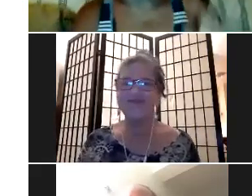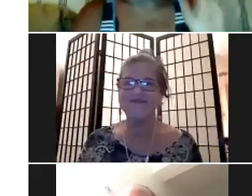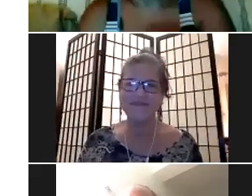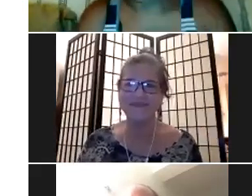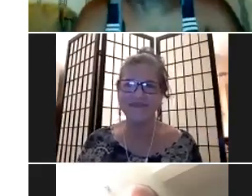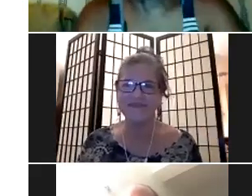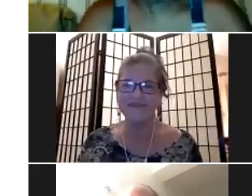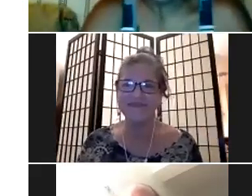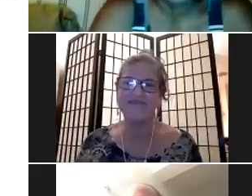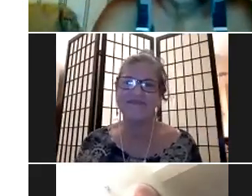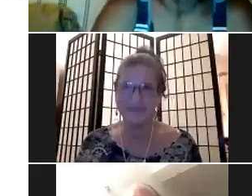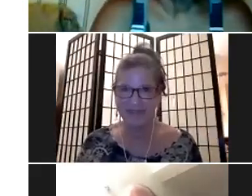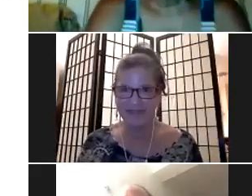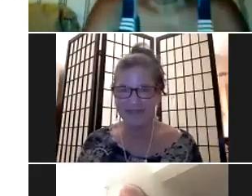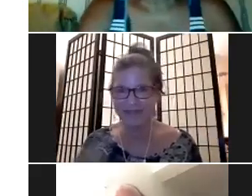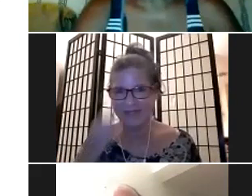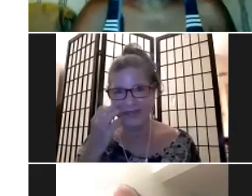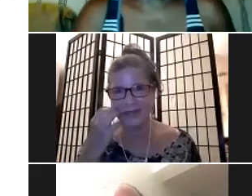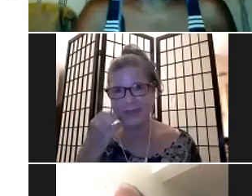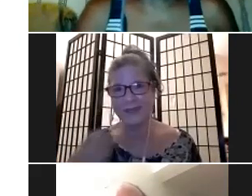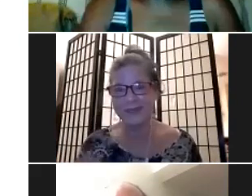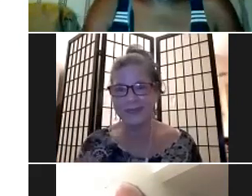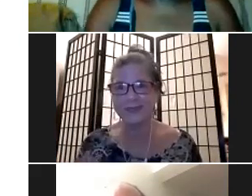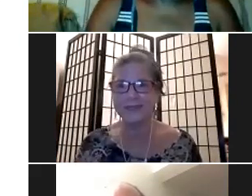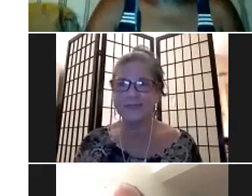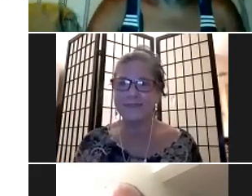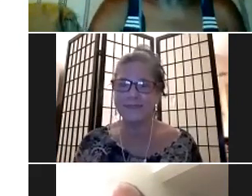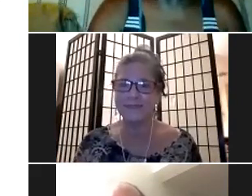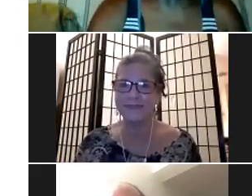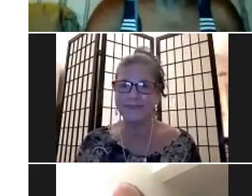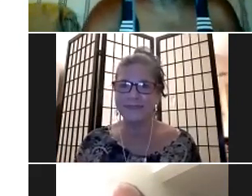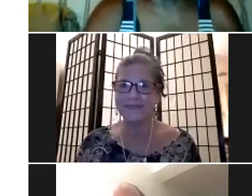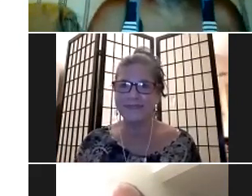I was getting to that. Yeah. So,